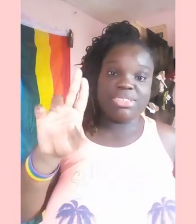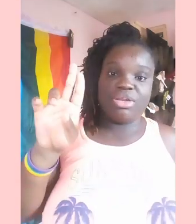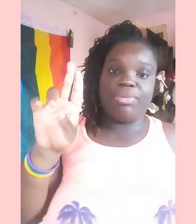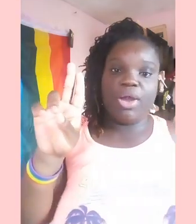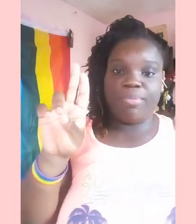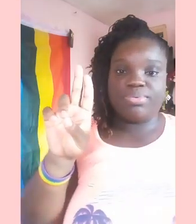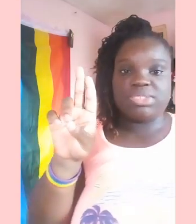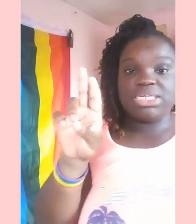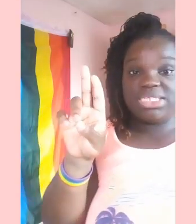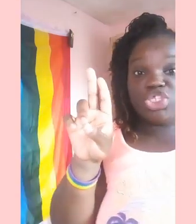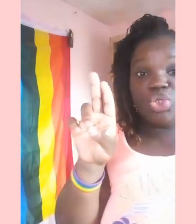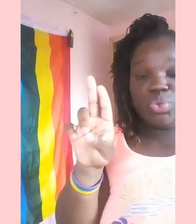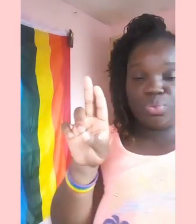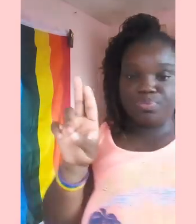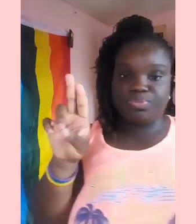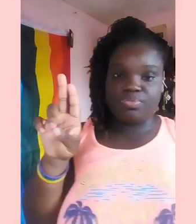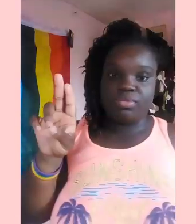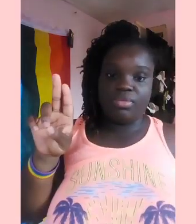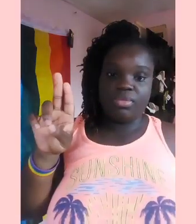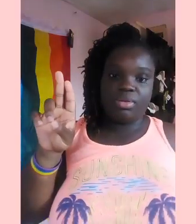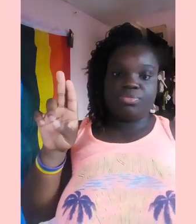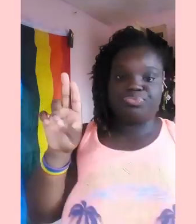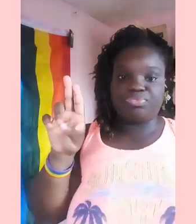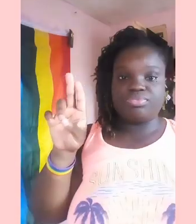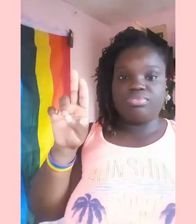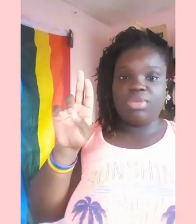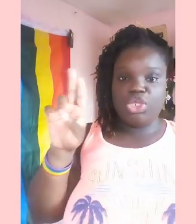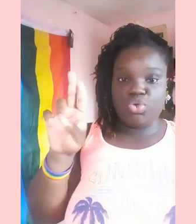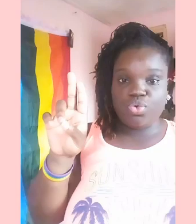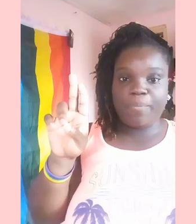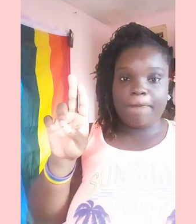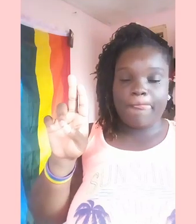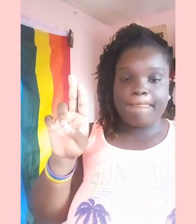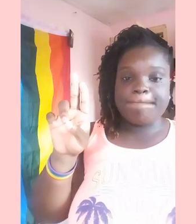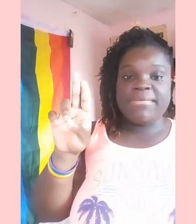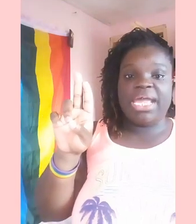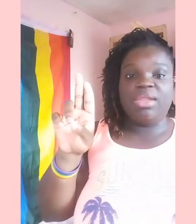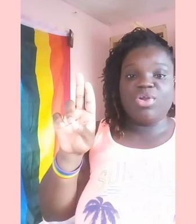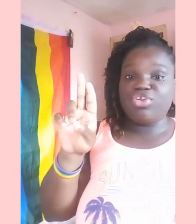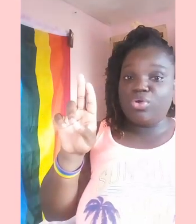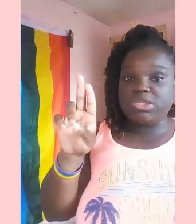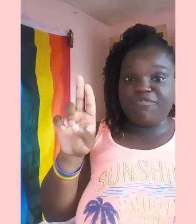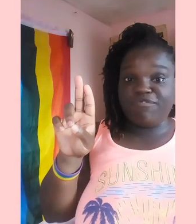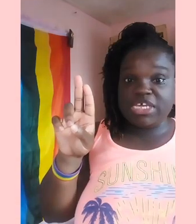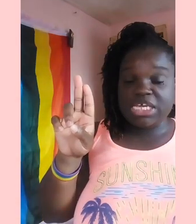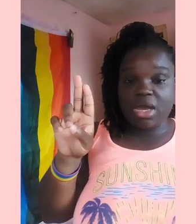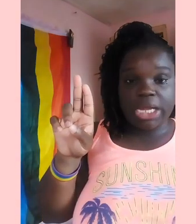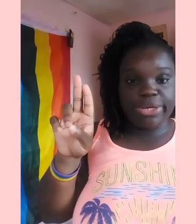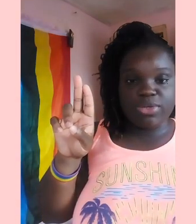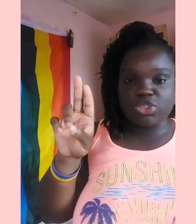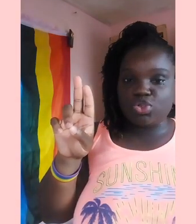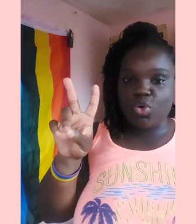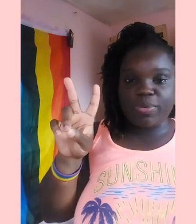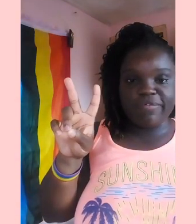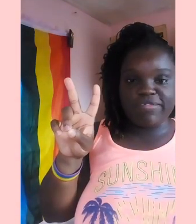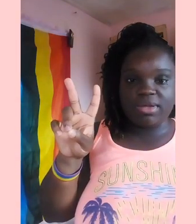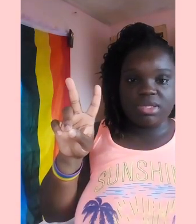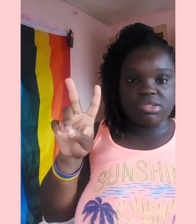this time it's gonna be up. So this is U. U. and then we're going to go to V. All I do is just open the fingers.